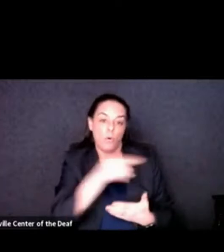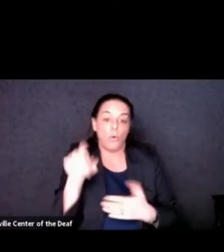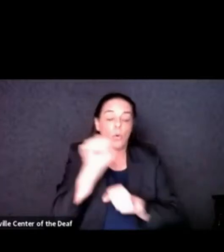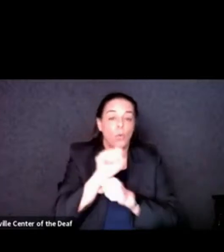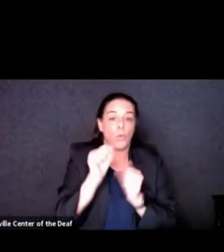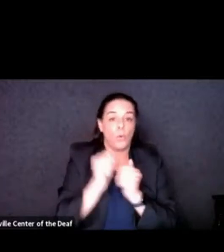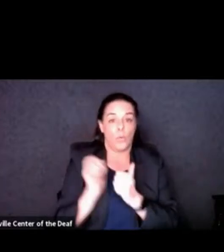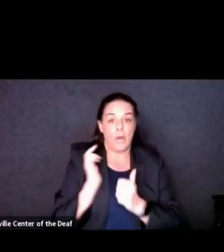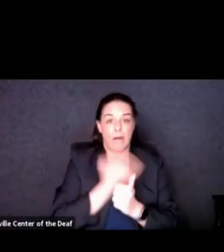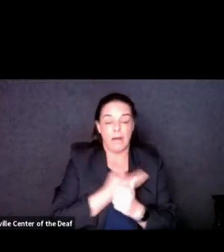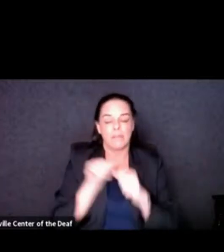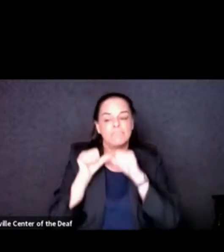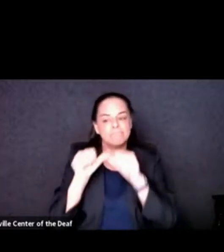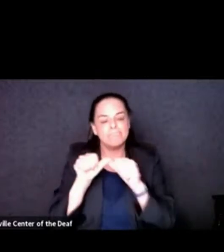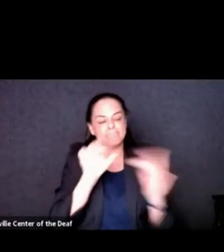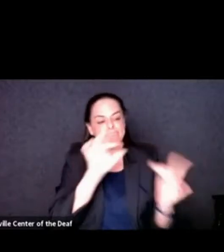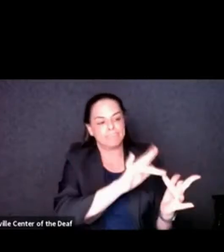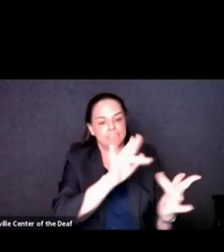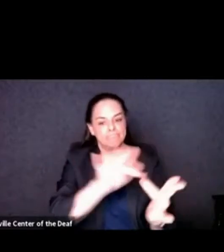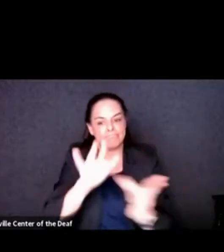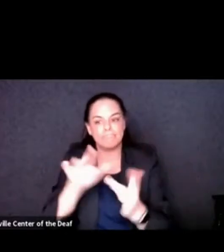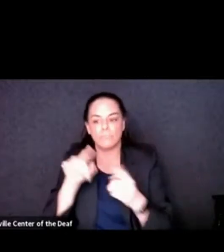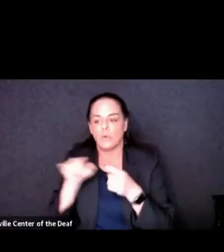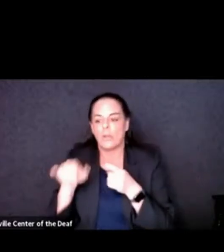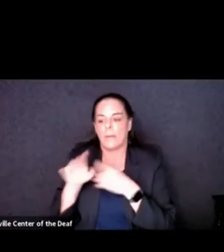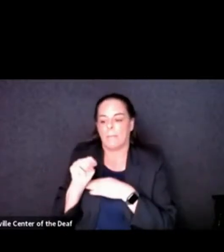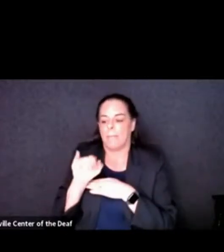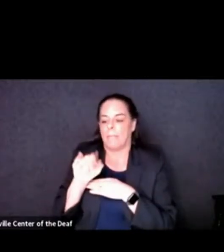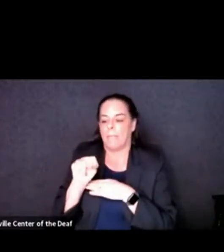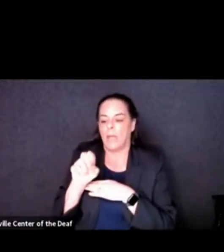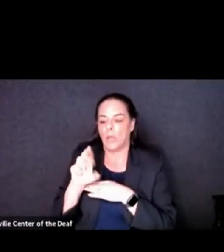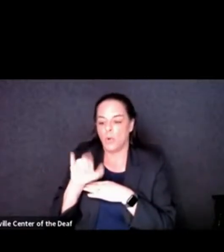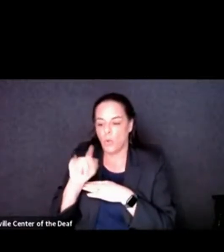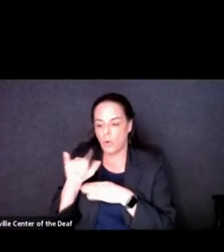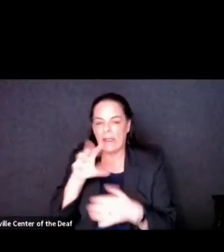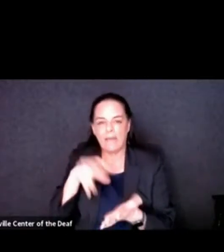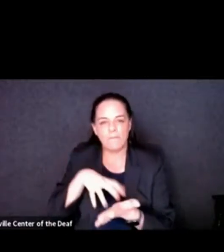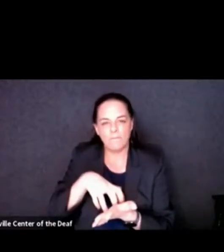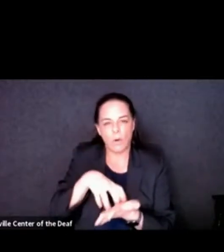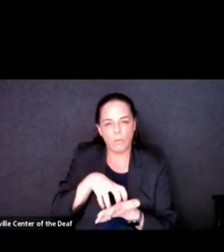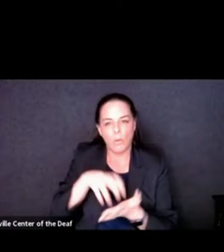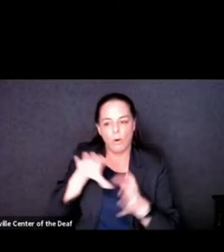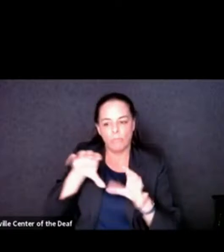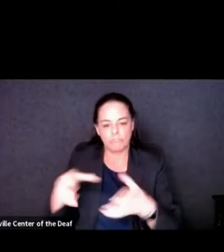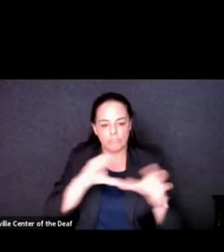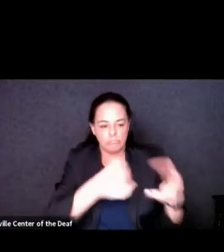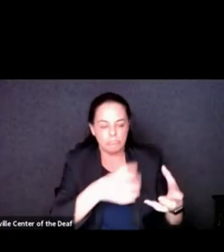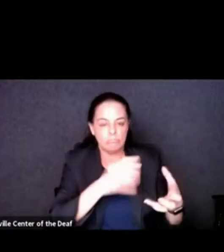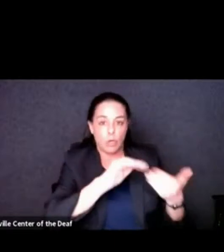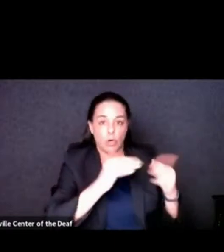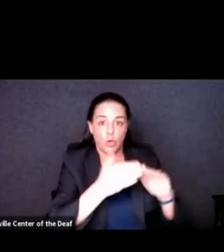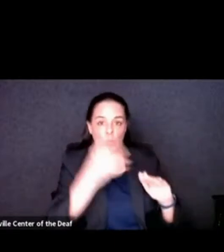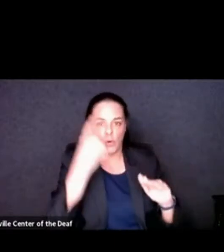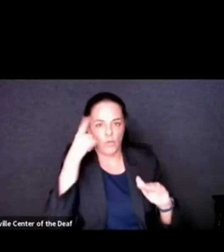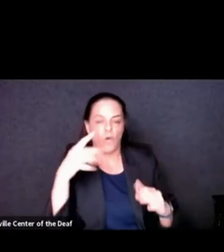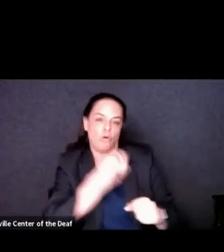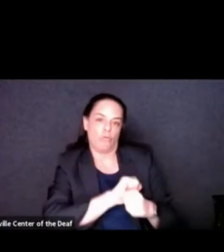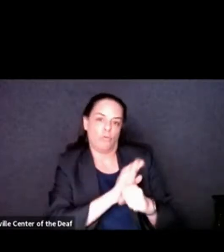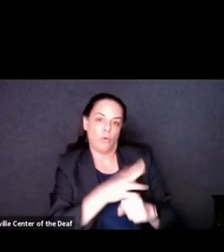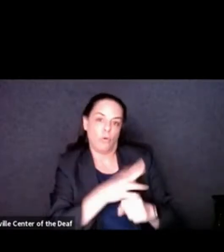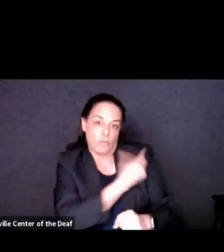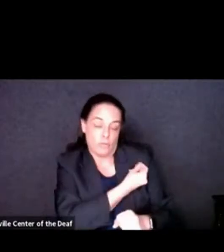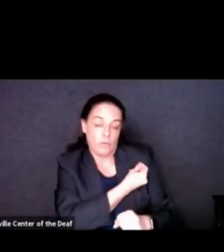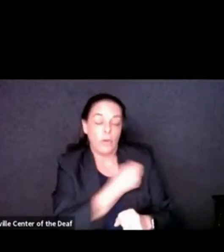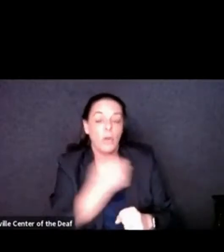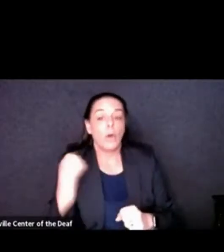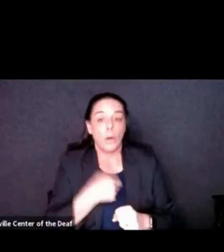us to continue to reach out to minority and vulnerable populations in our community to get them vaccinated. We will continue, and we want this to